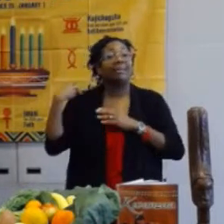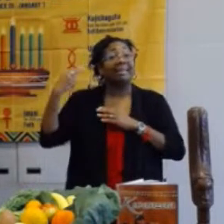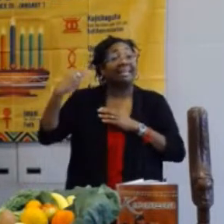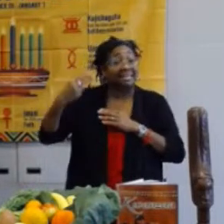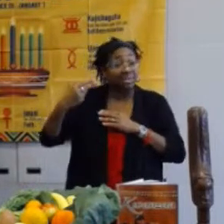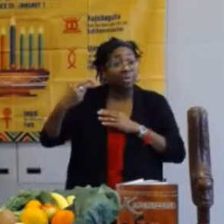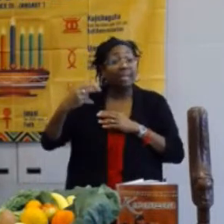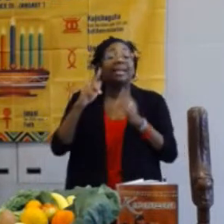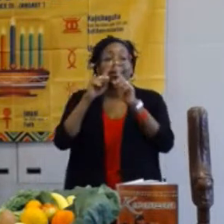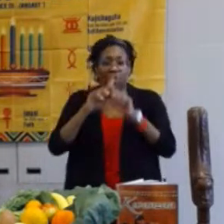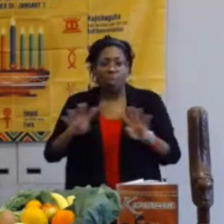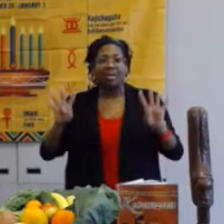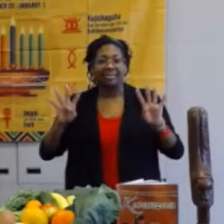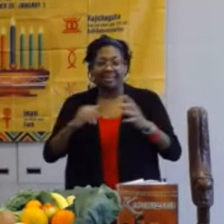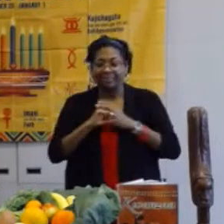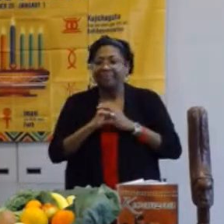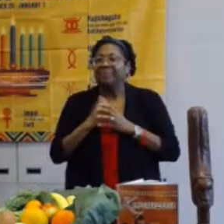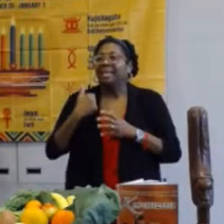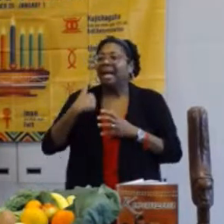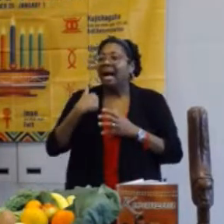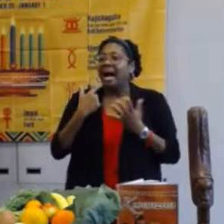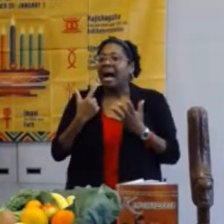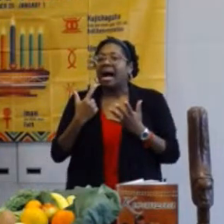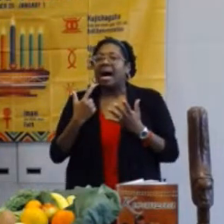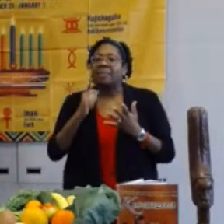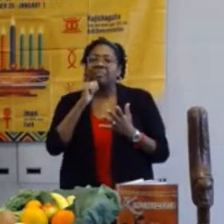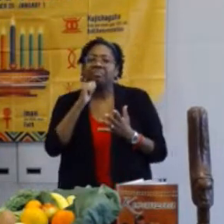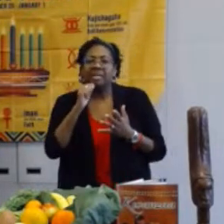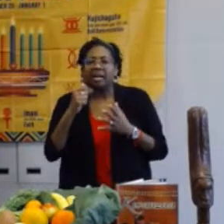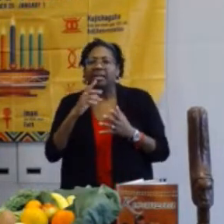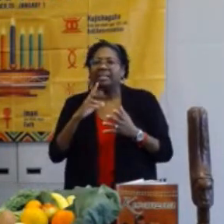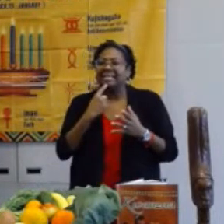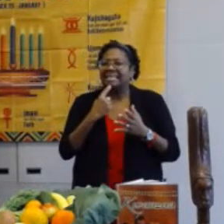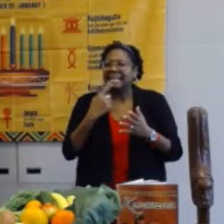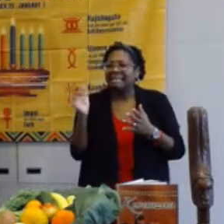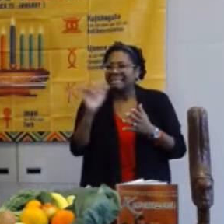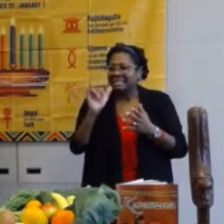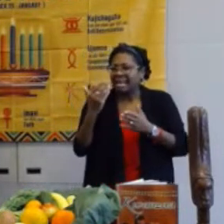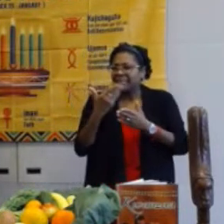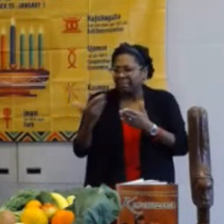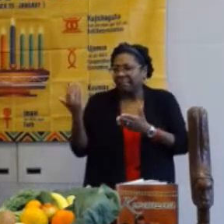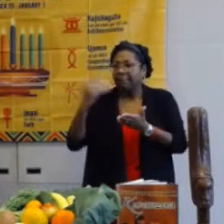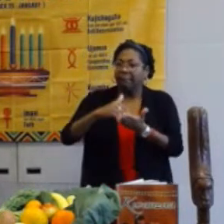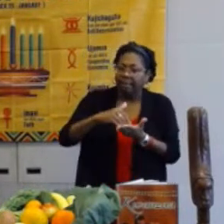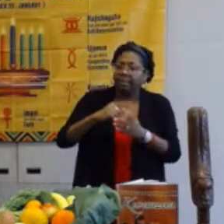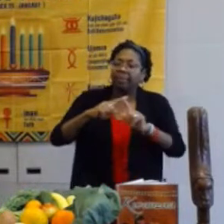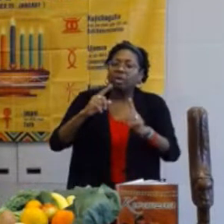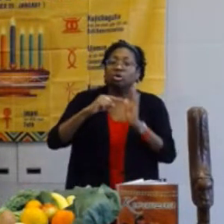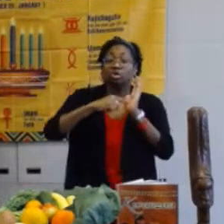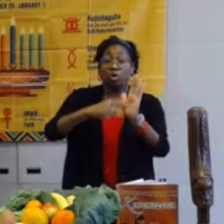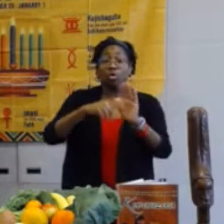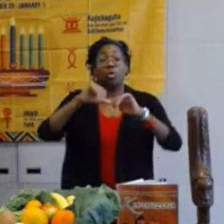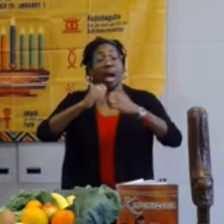Kwanzaa. I won't go over many of the things that she said, except to show you how to set up a Kwanzaa table and